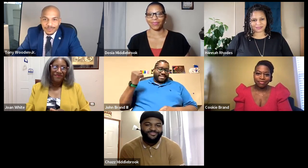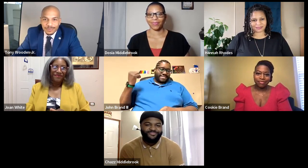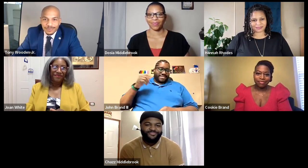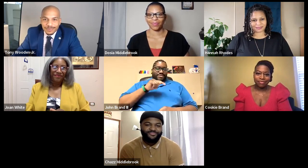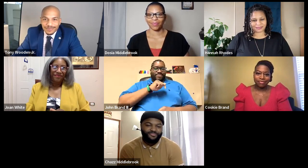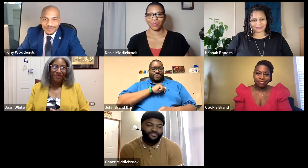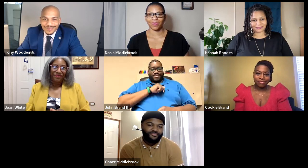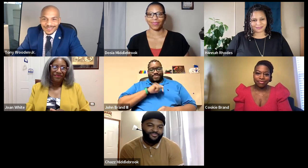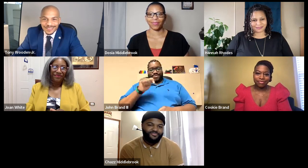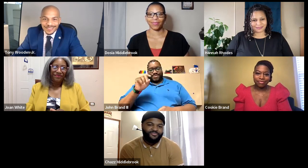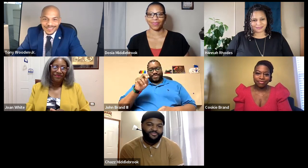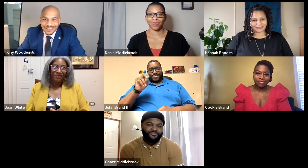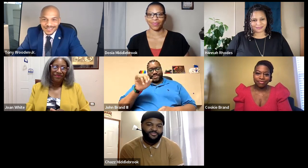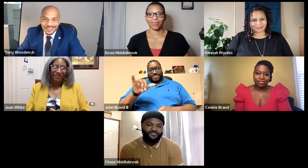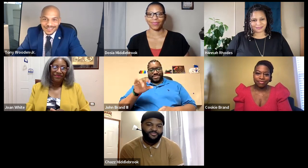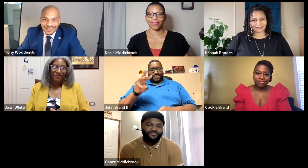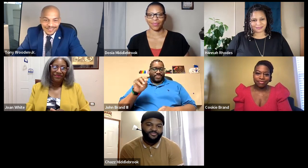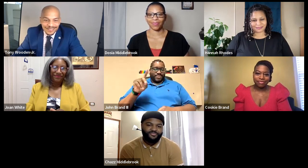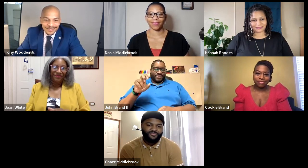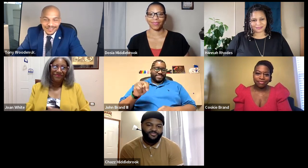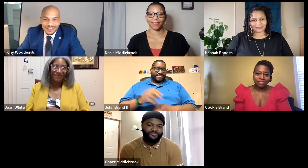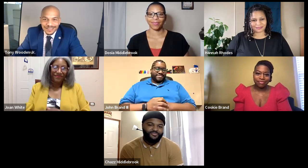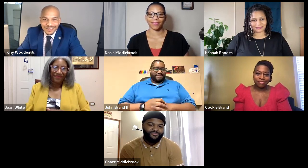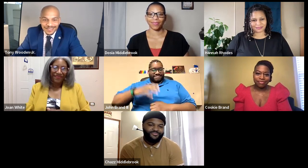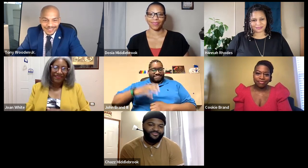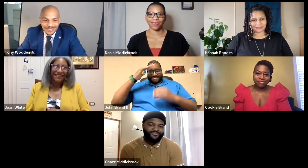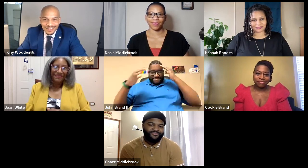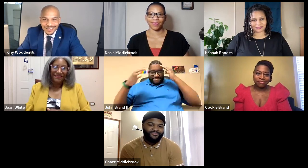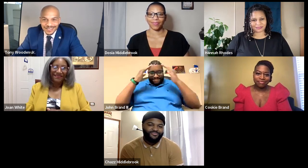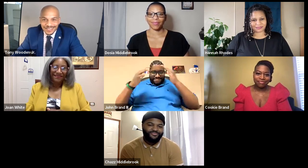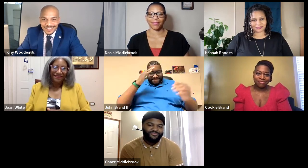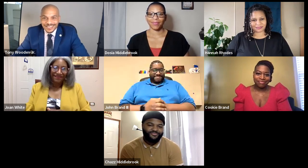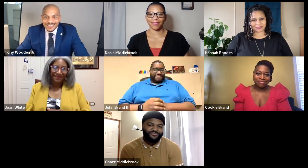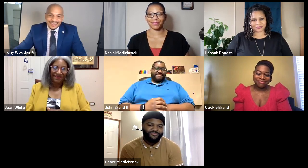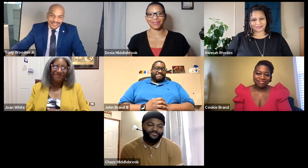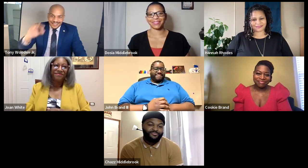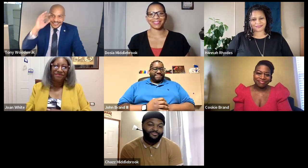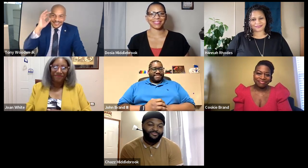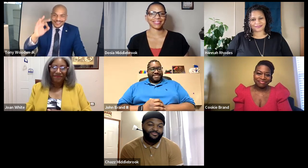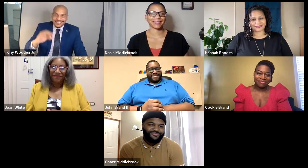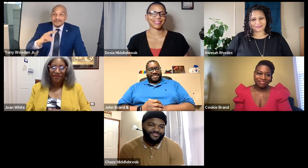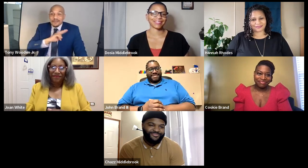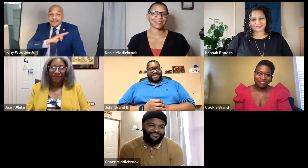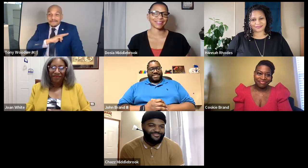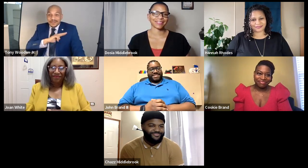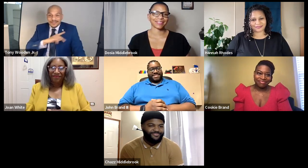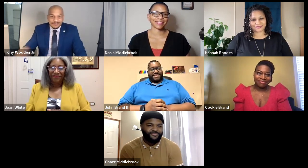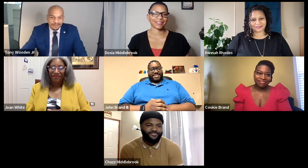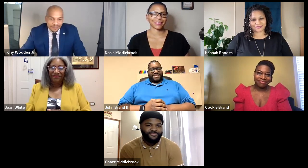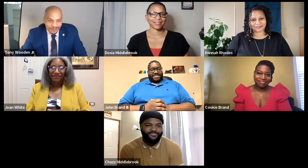Joan's son, and my cousins are also here. Tony, of course, as we already met. It's a joy to be able to see you all and be